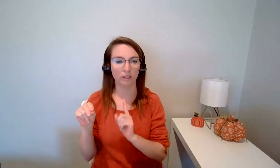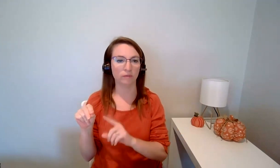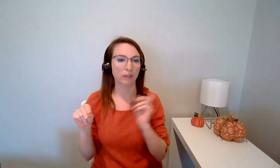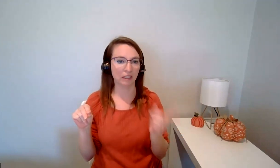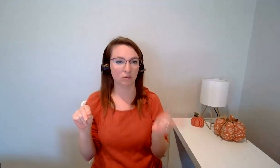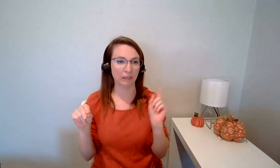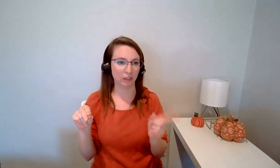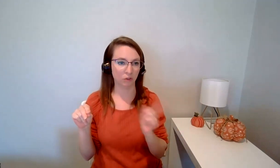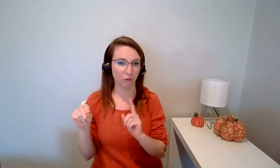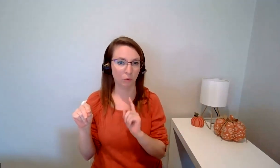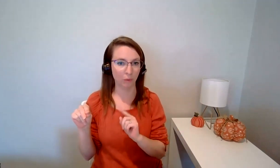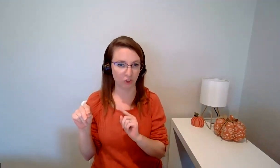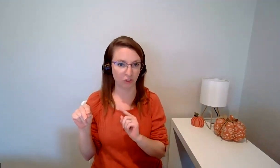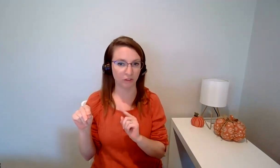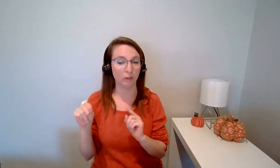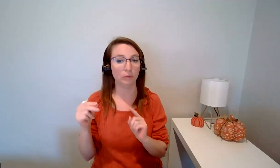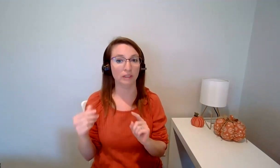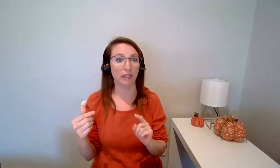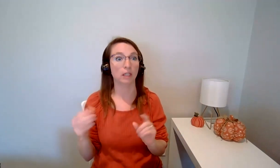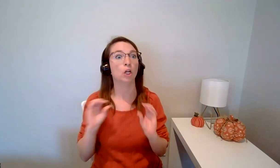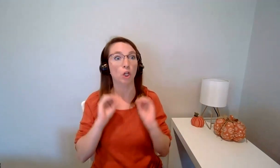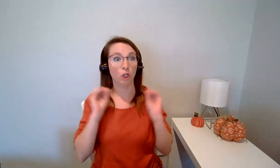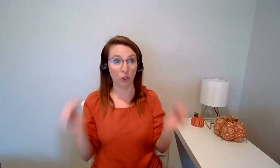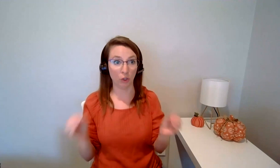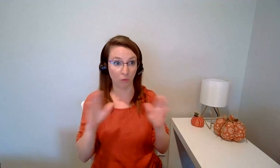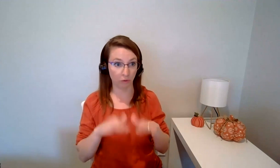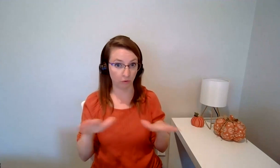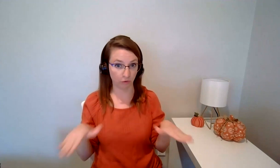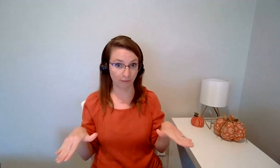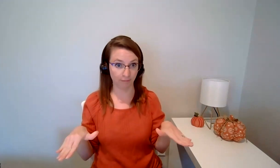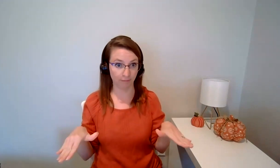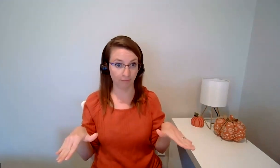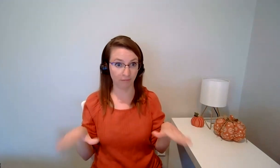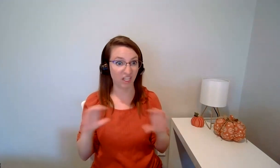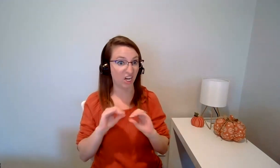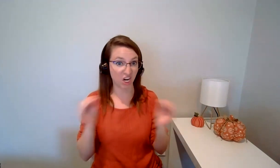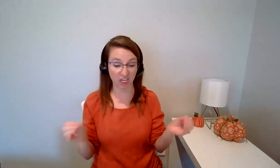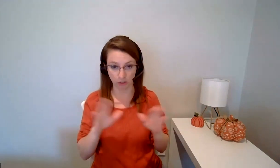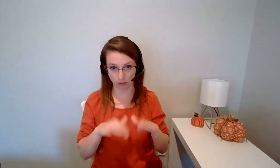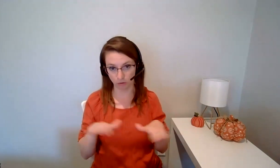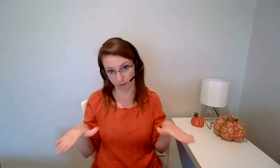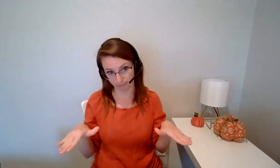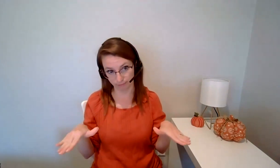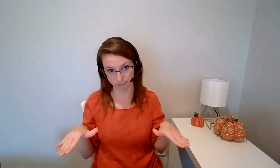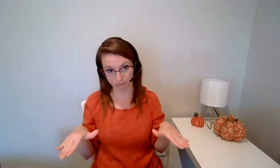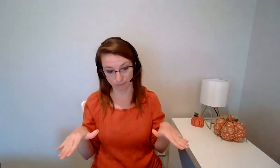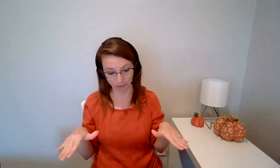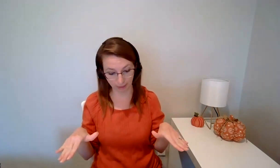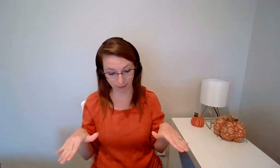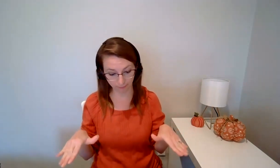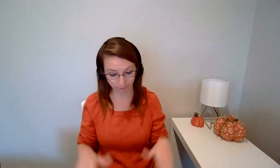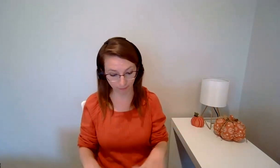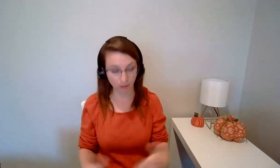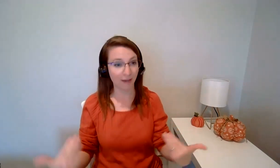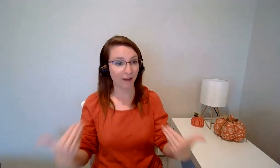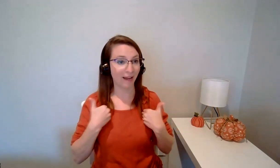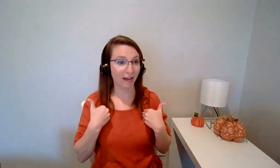for answering yes or no questions. So you would find no children, none children. Okay.